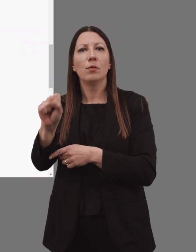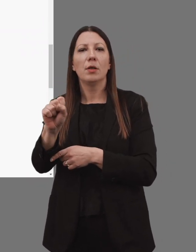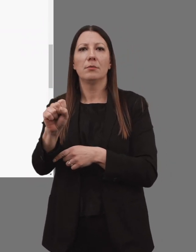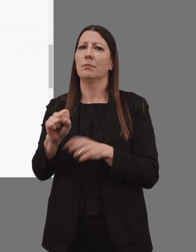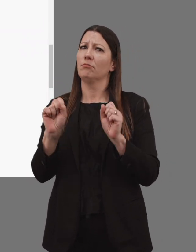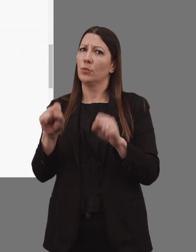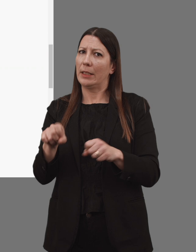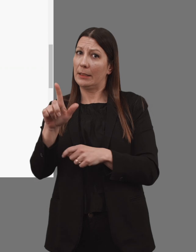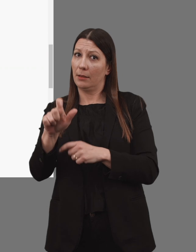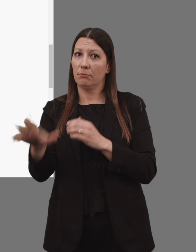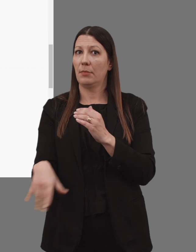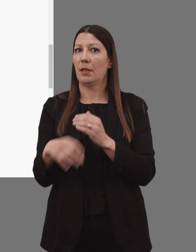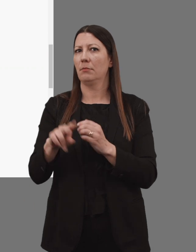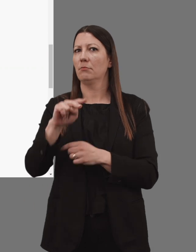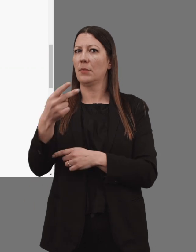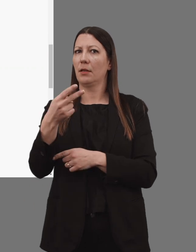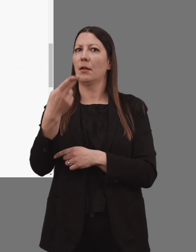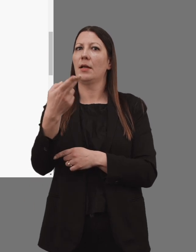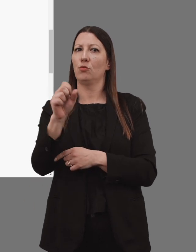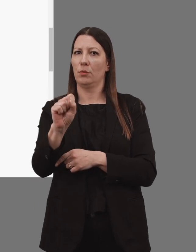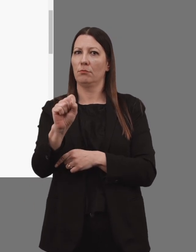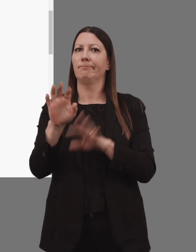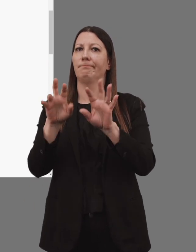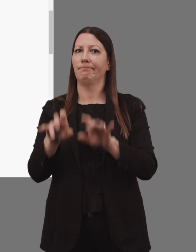here to add a secondary high school.